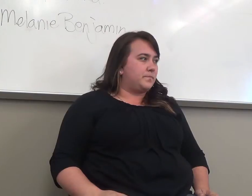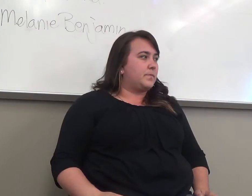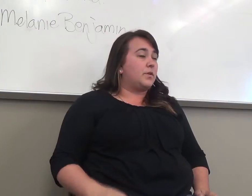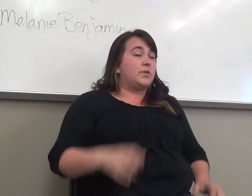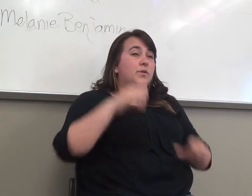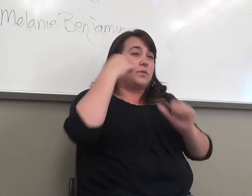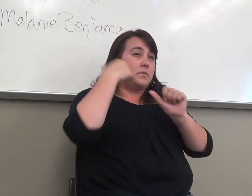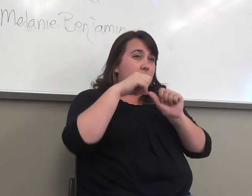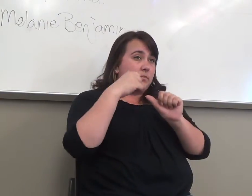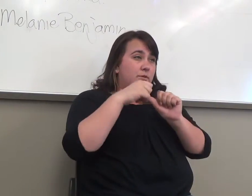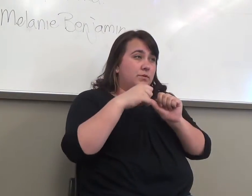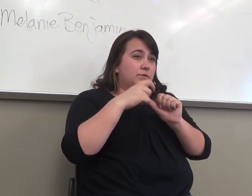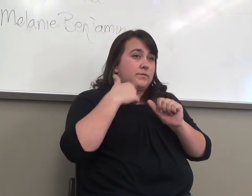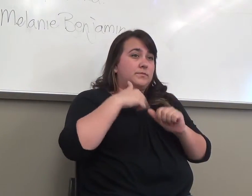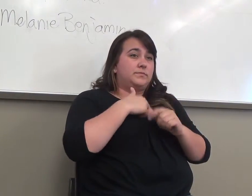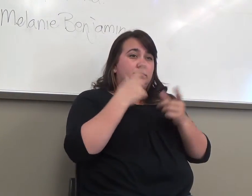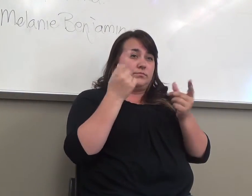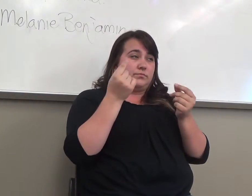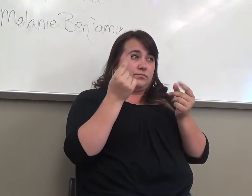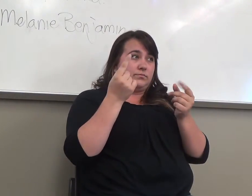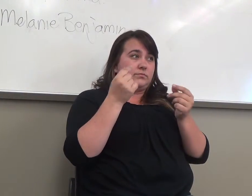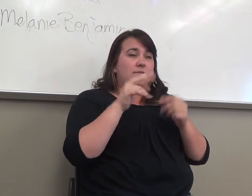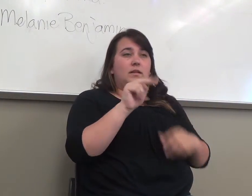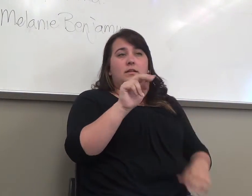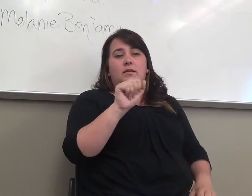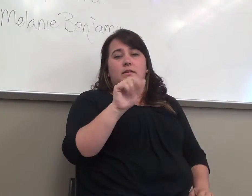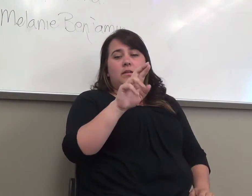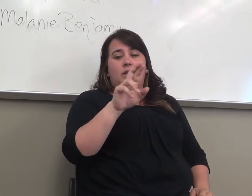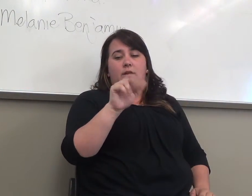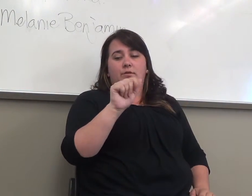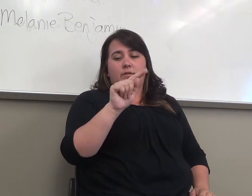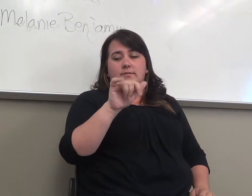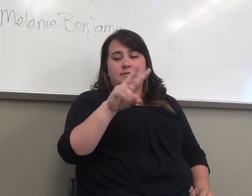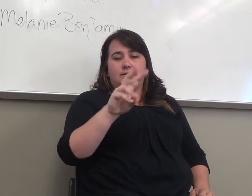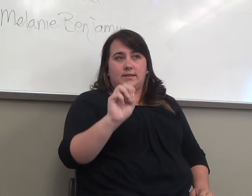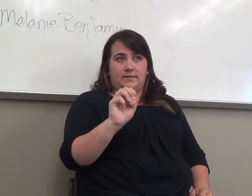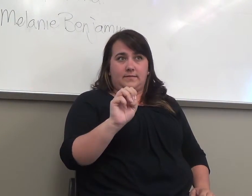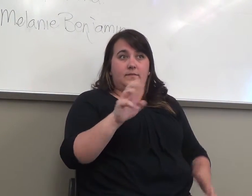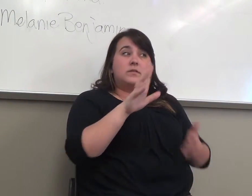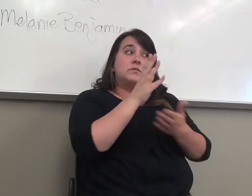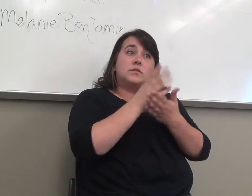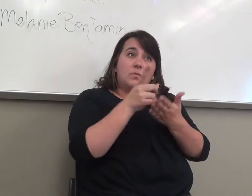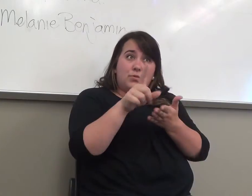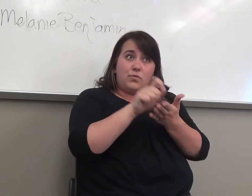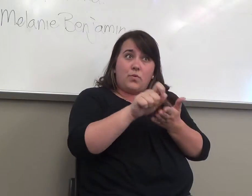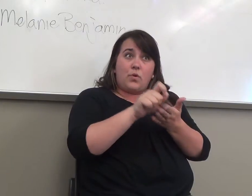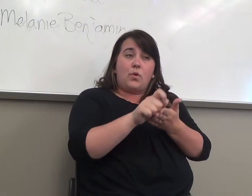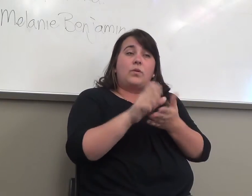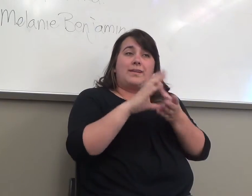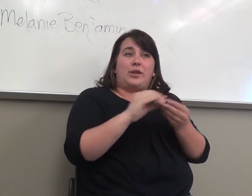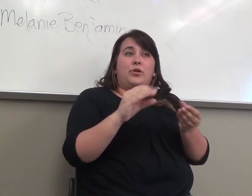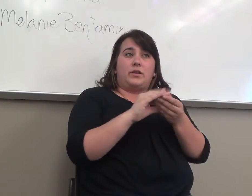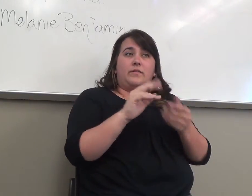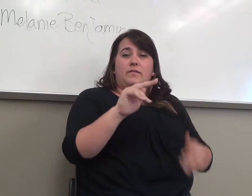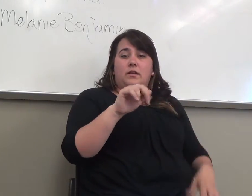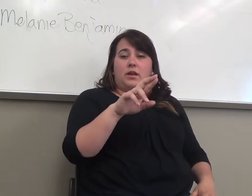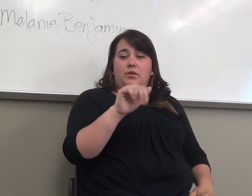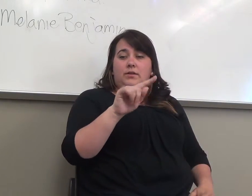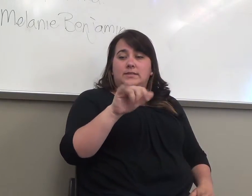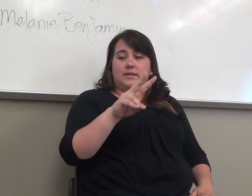we're doing is a narrative. Now, some of you wrote a narrative, which was fine, because one of the choices